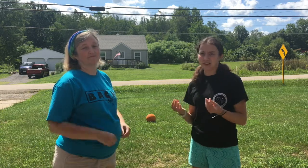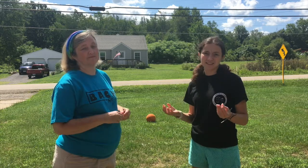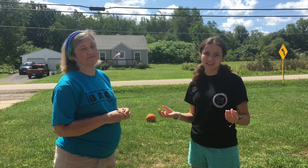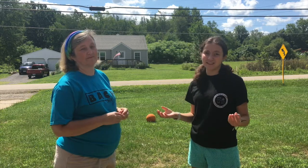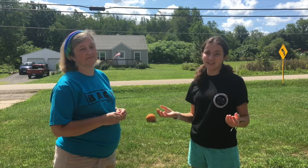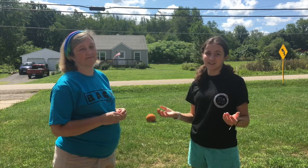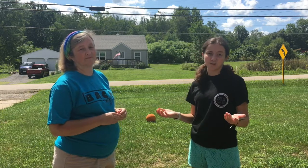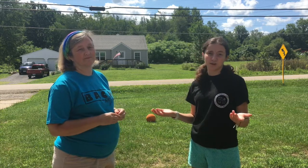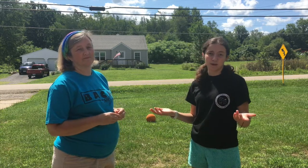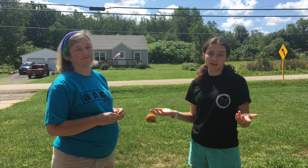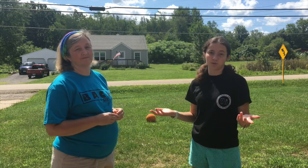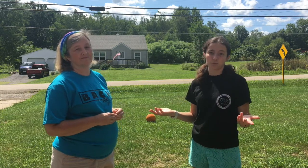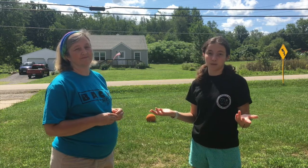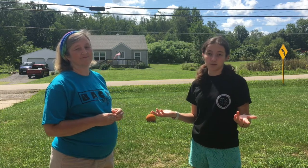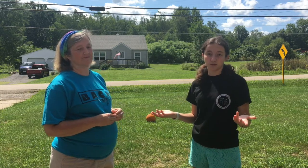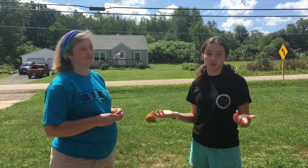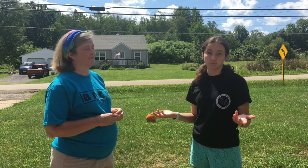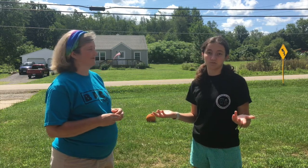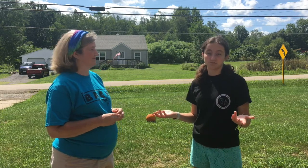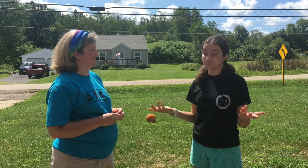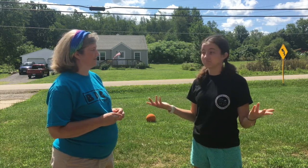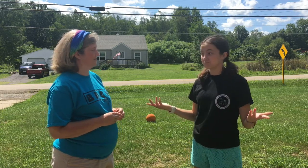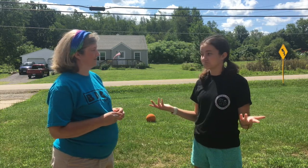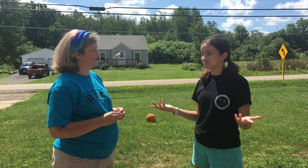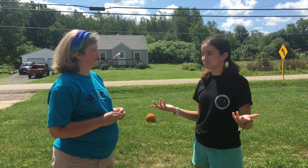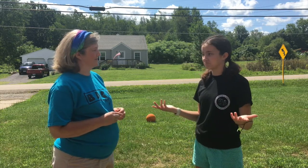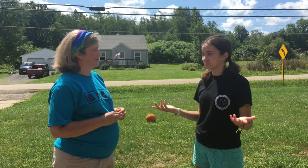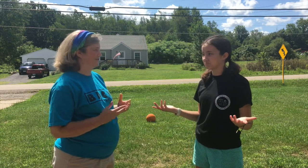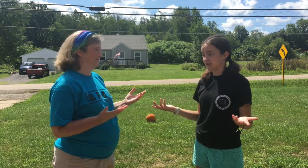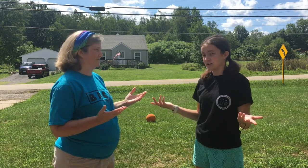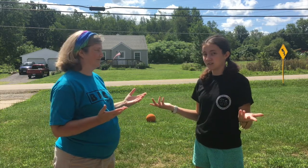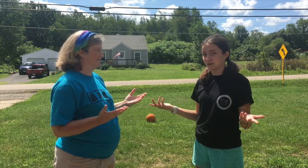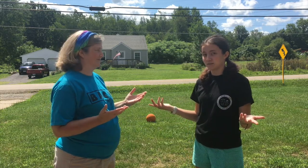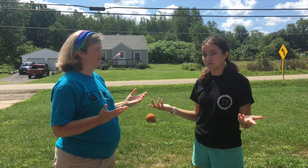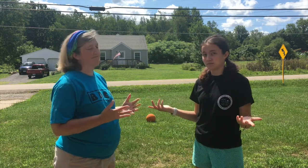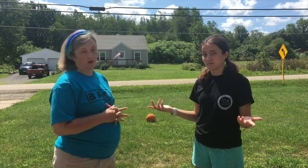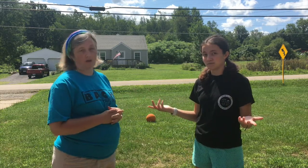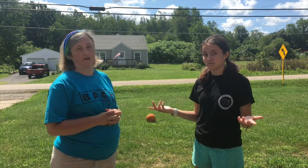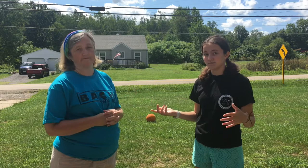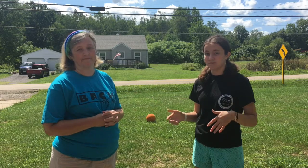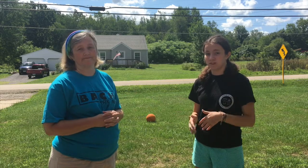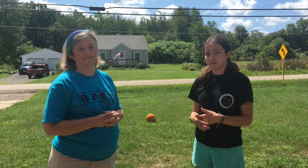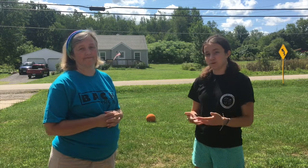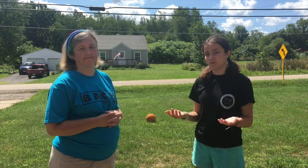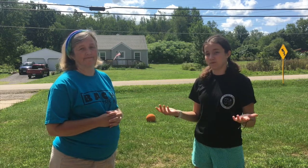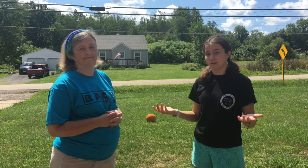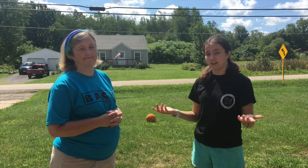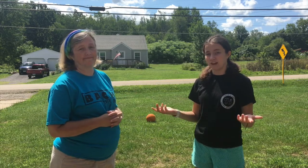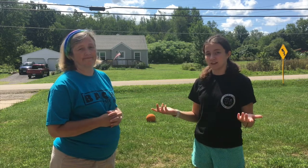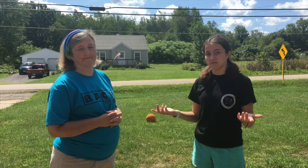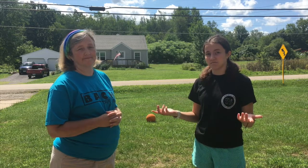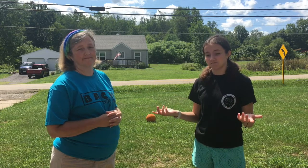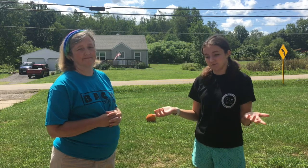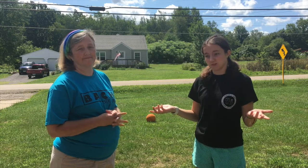crazy things you can make other people do. Easy enough. Okay. If you fail at it, you sit